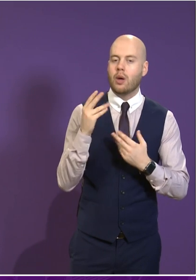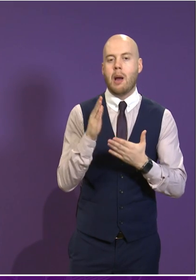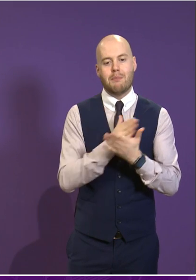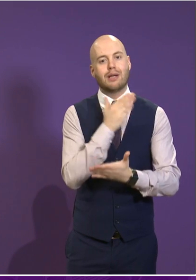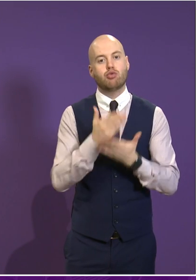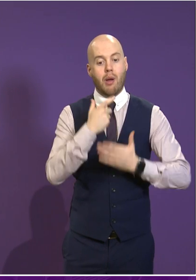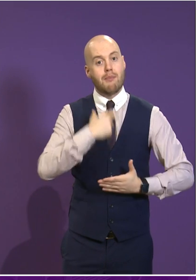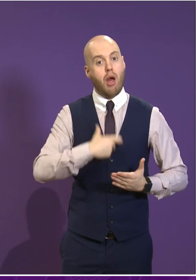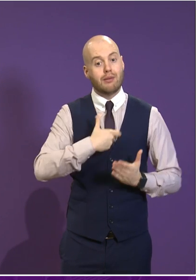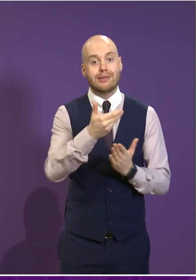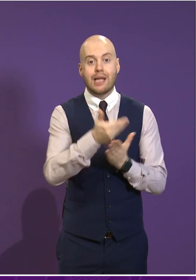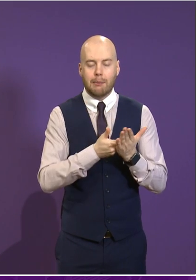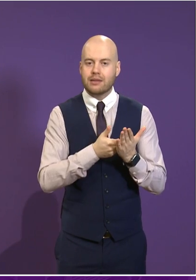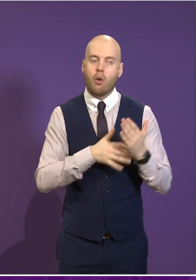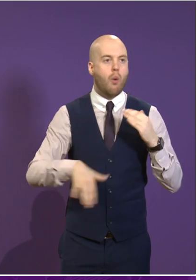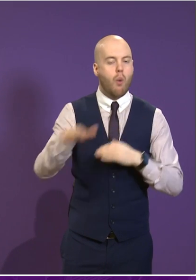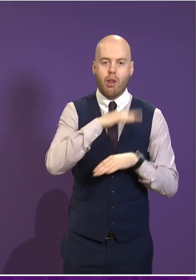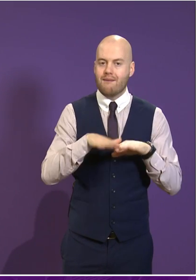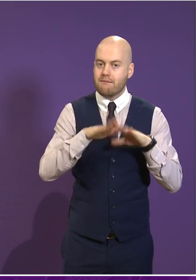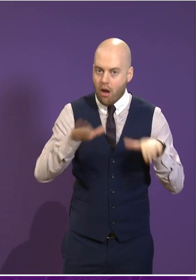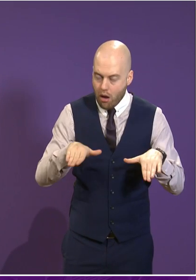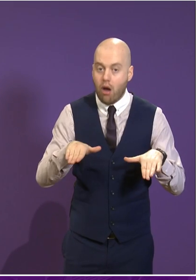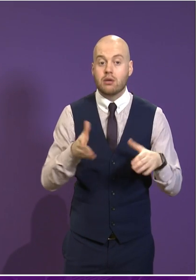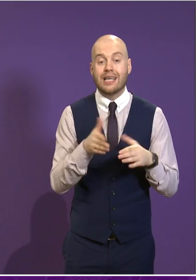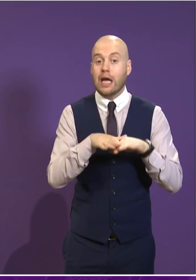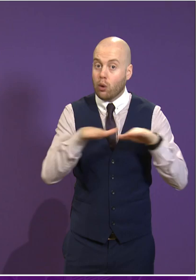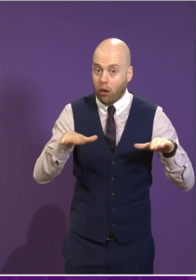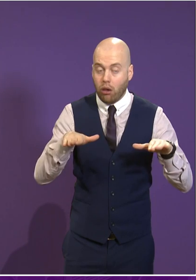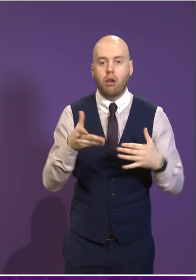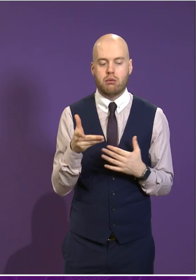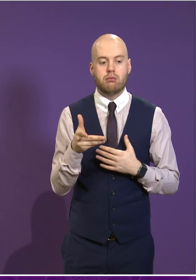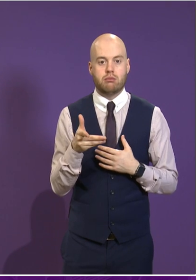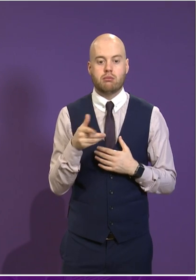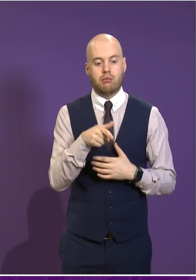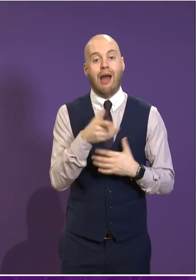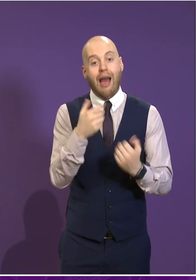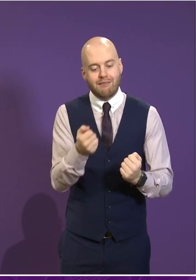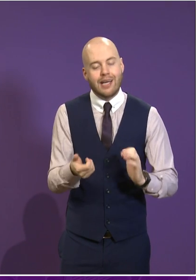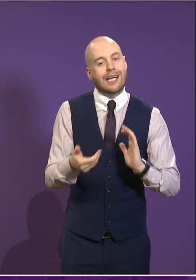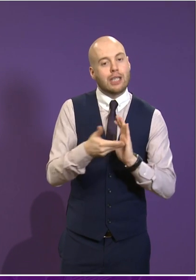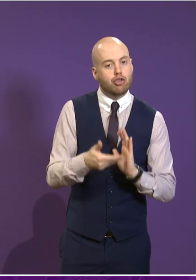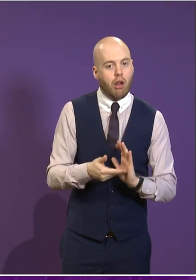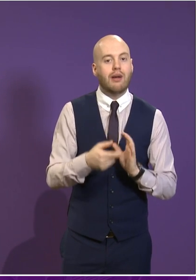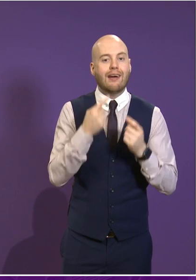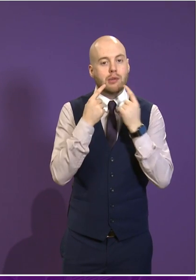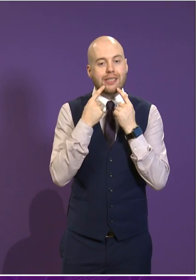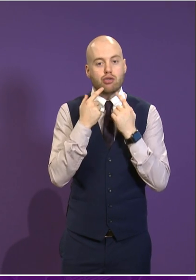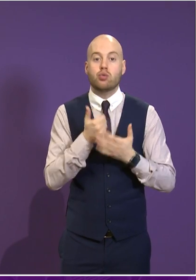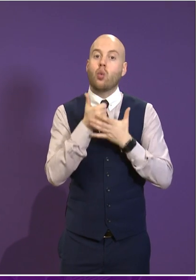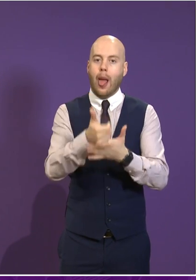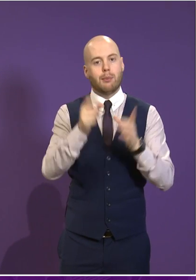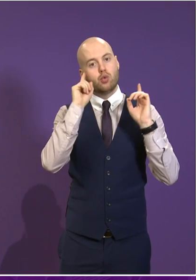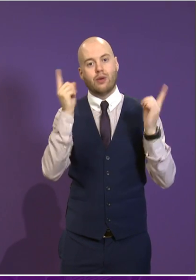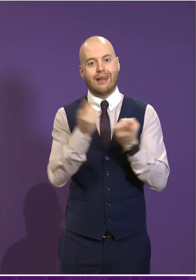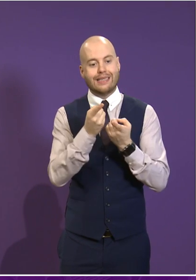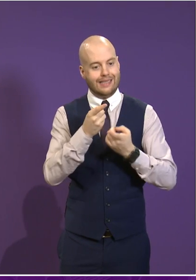considered fairly, equally, and it provides additional information to help consideration in the admissions system.